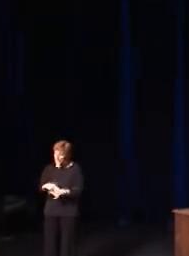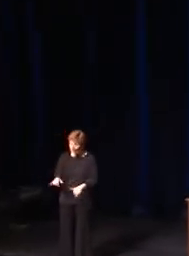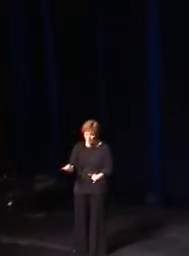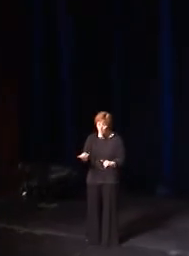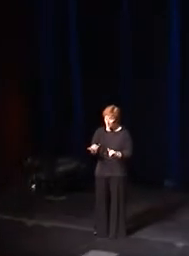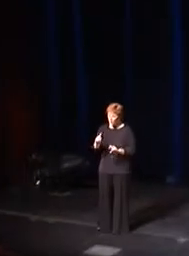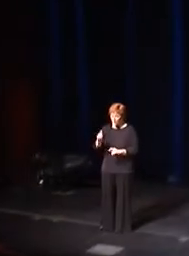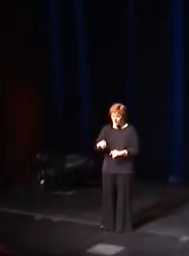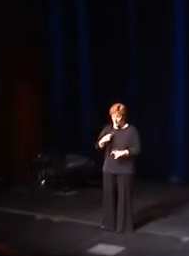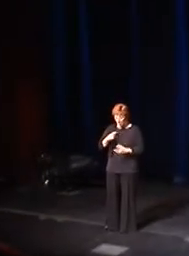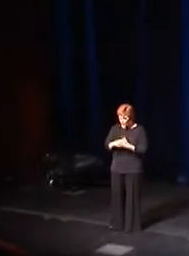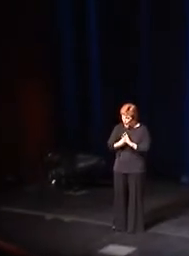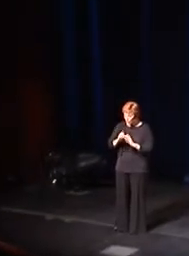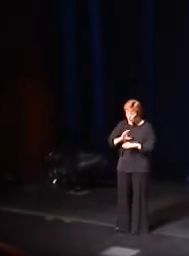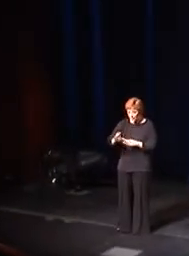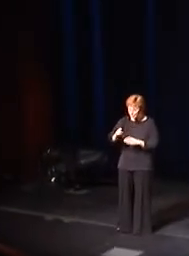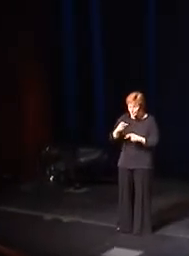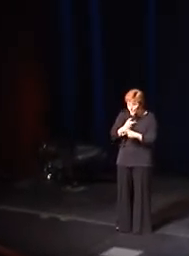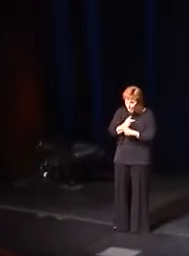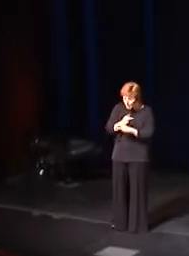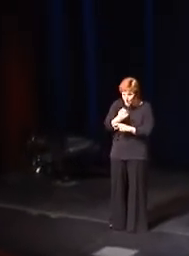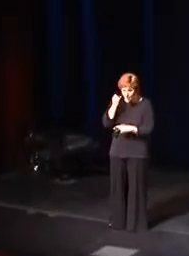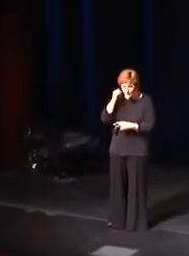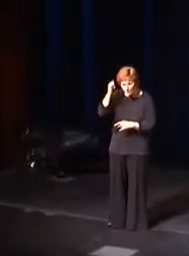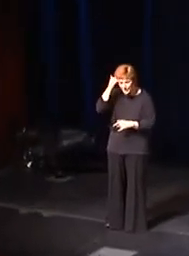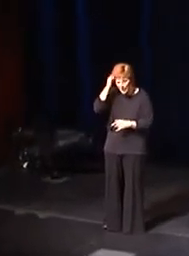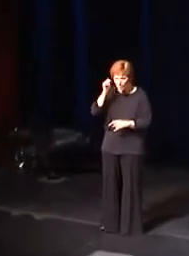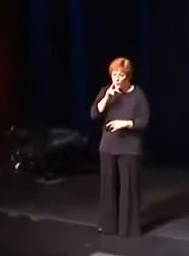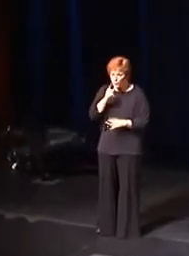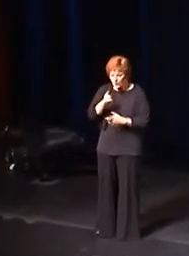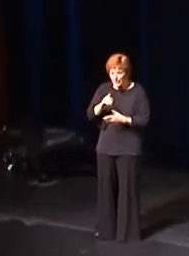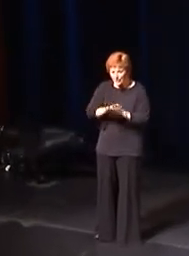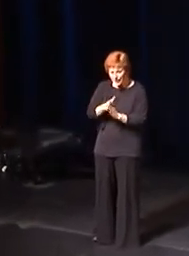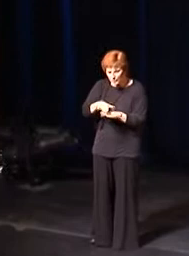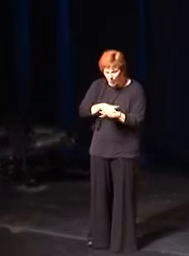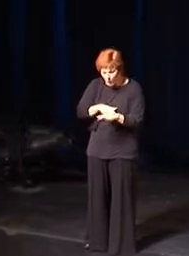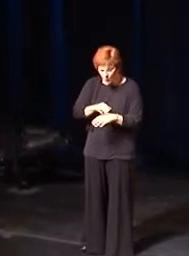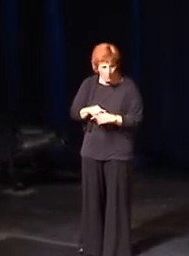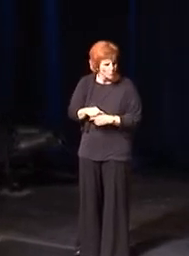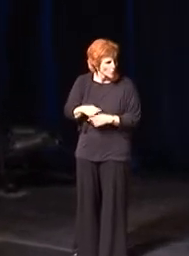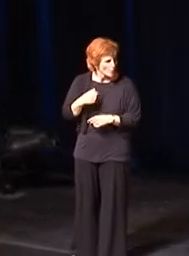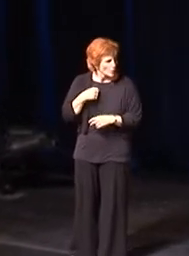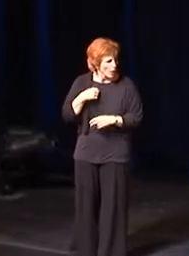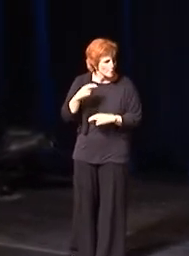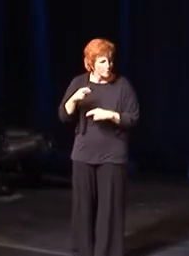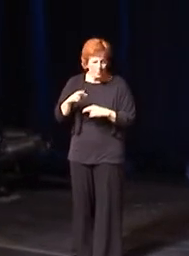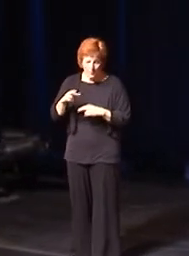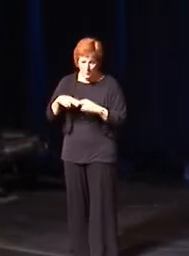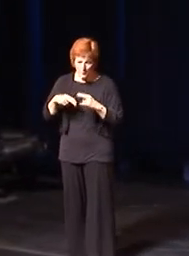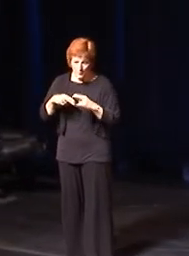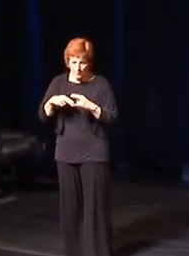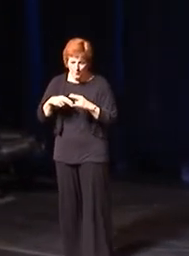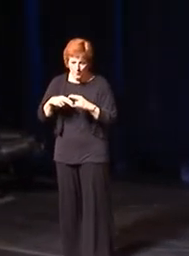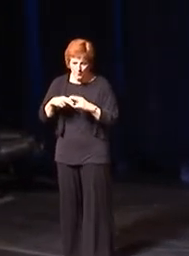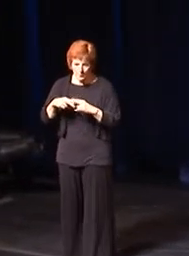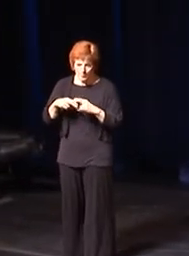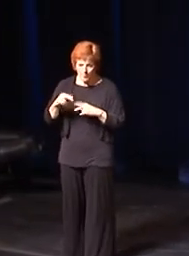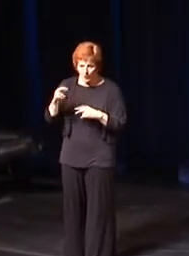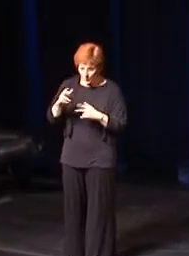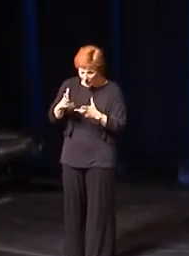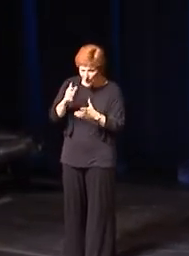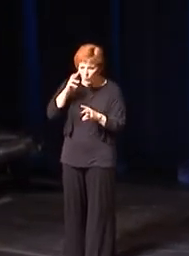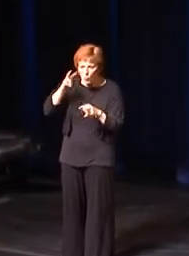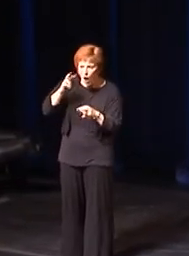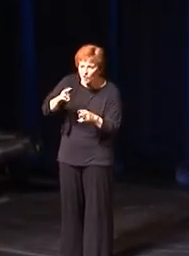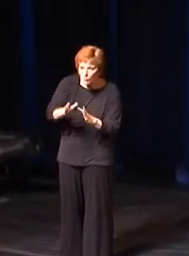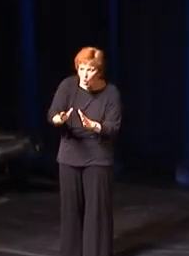started my career, I had to figure out if the cows knew they got slaughtered. So I'd go over to the swift plant, and then I'd go out to the feed yard and watch the cattle